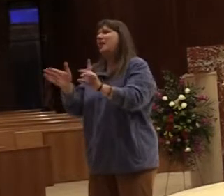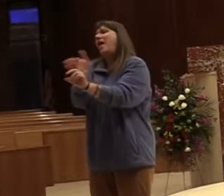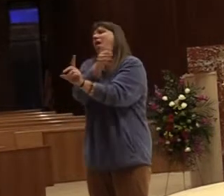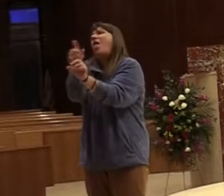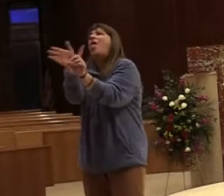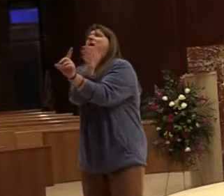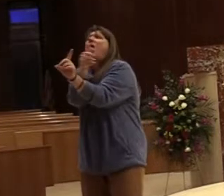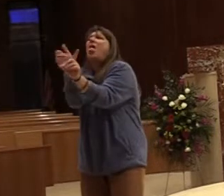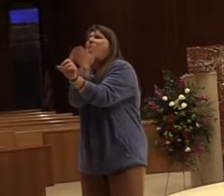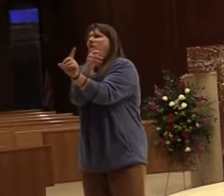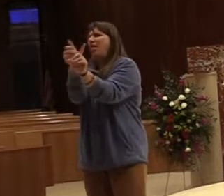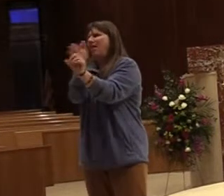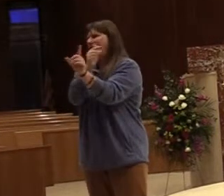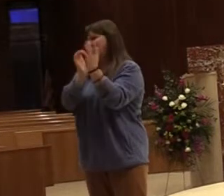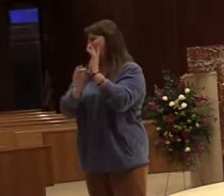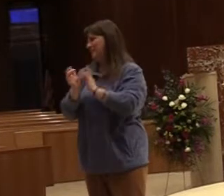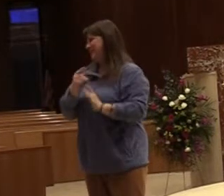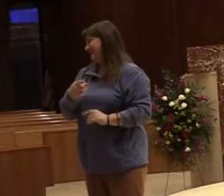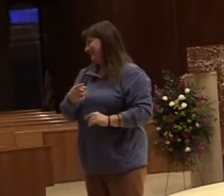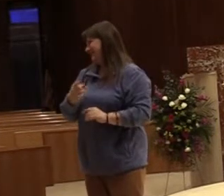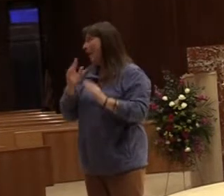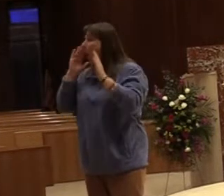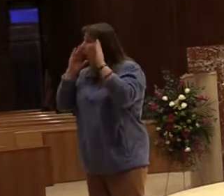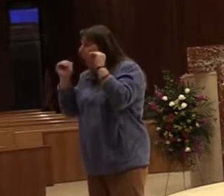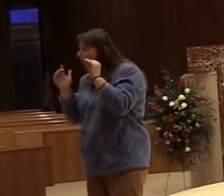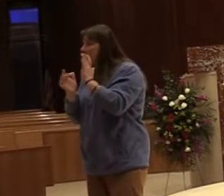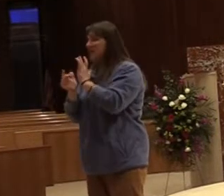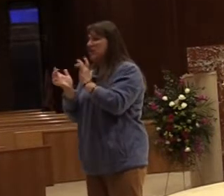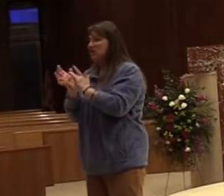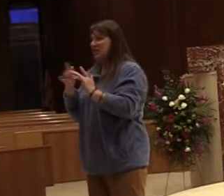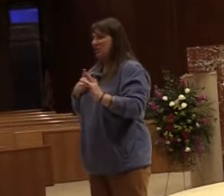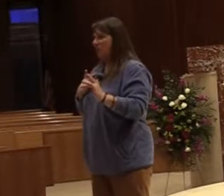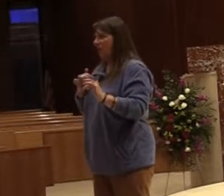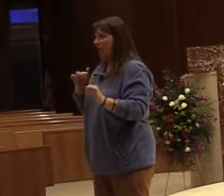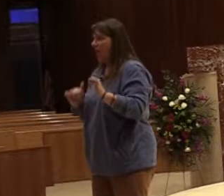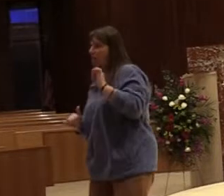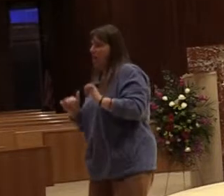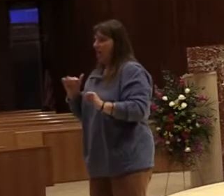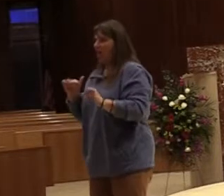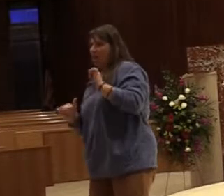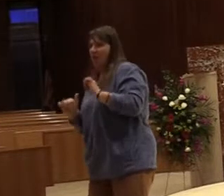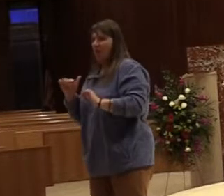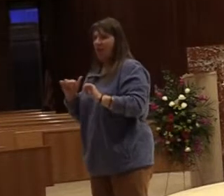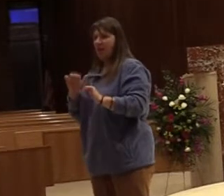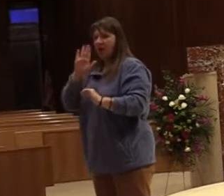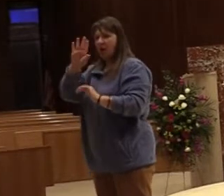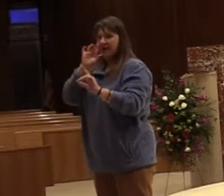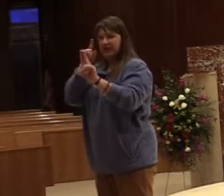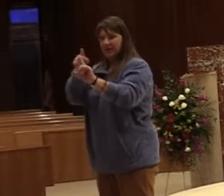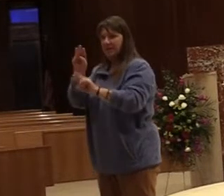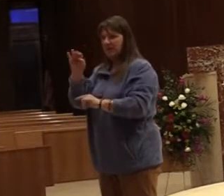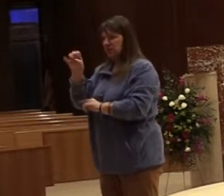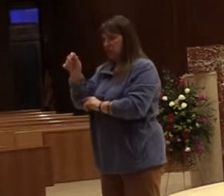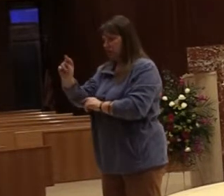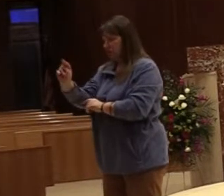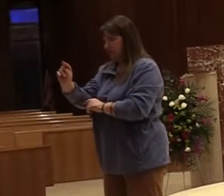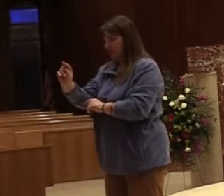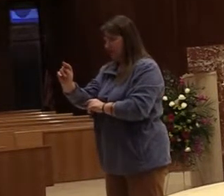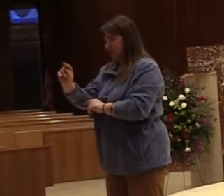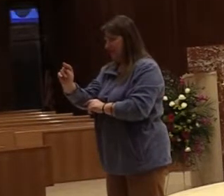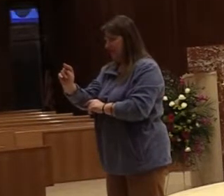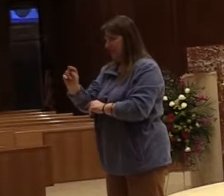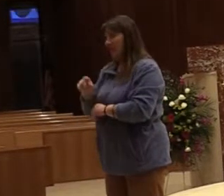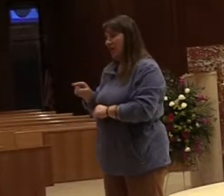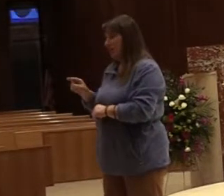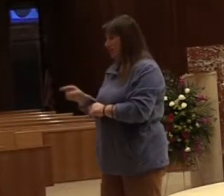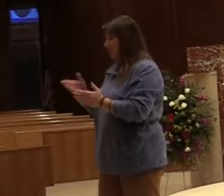flattery. They hoped that Jesus would be insecure in his identity and his mission from the Father. And when they asked, is